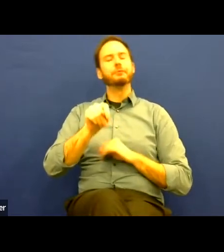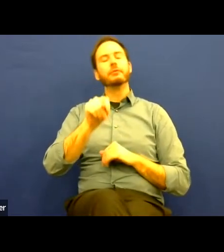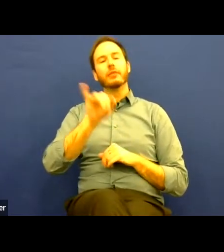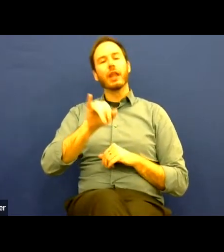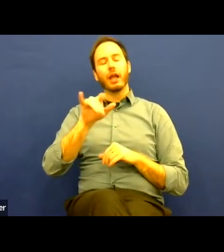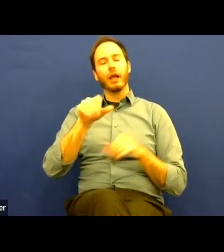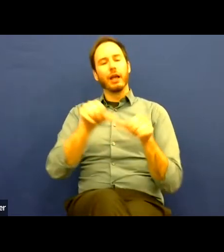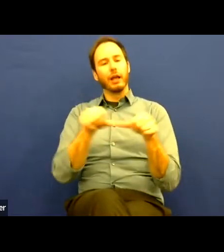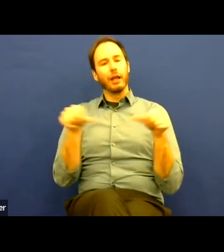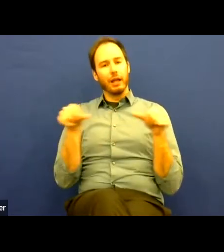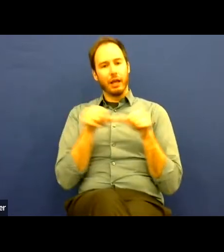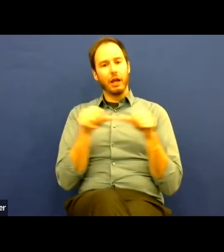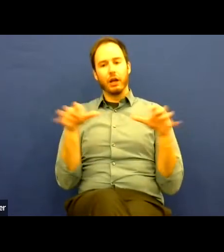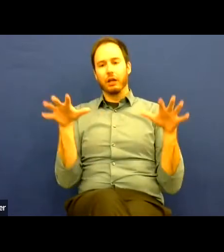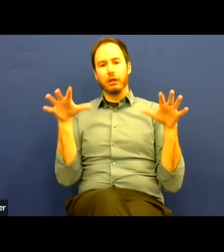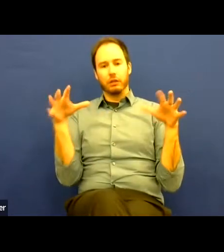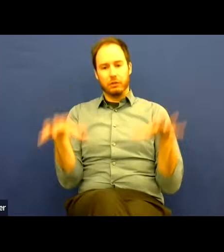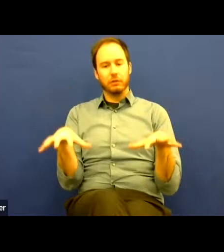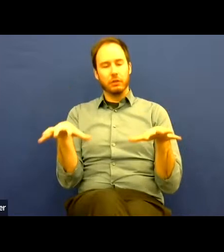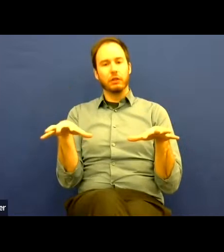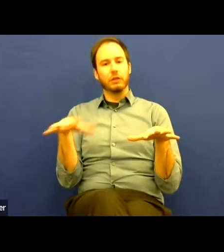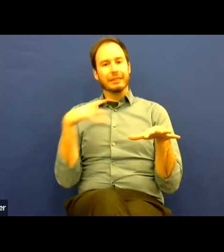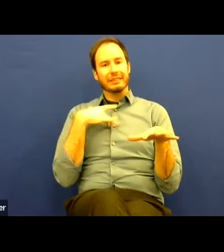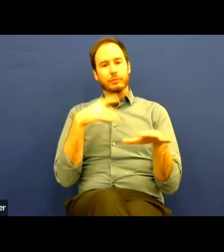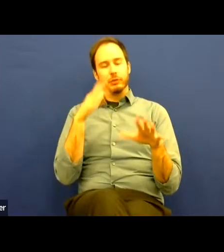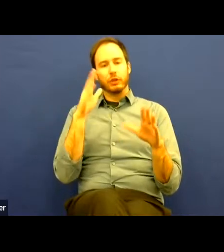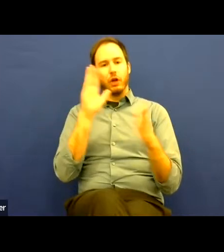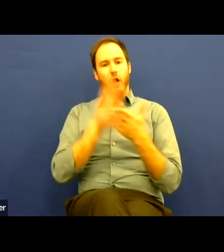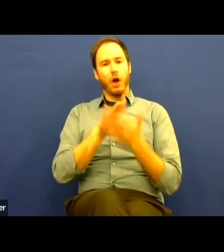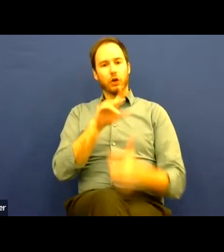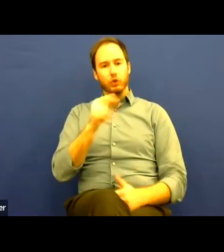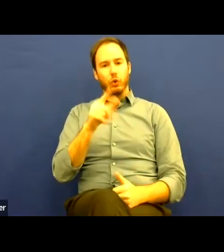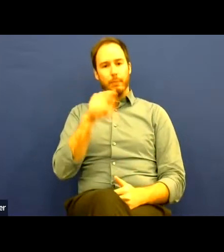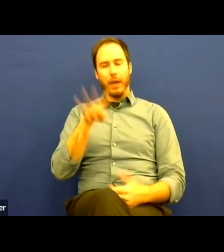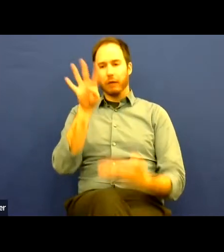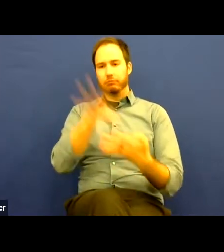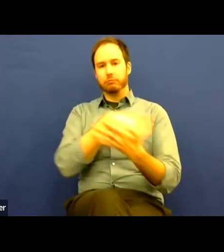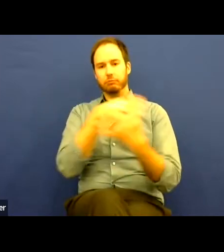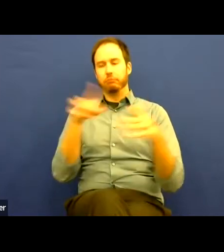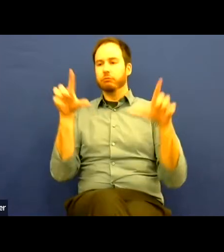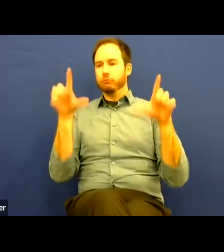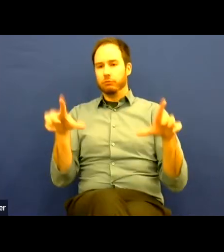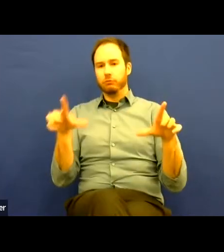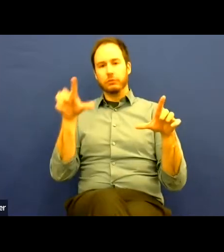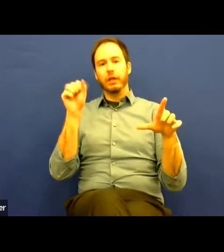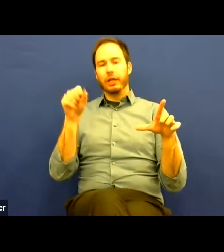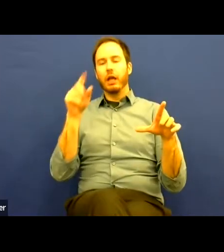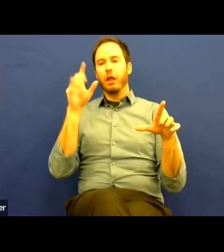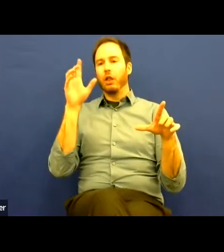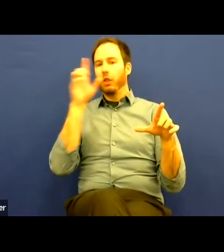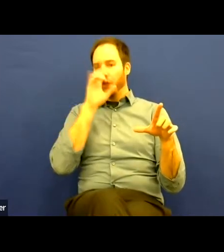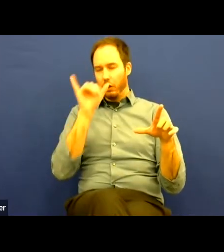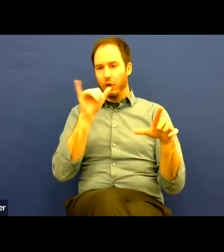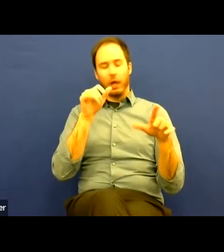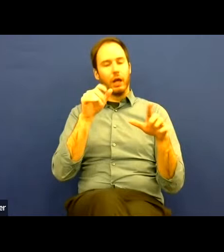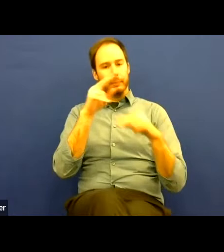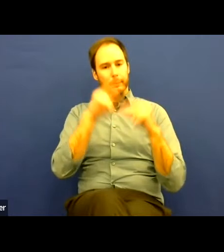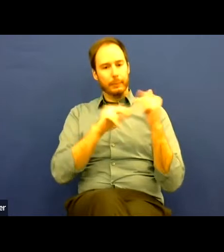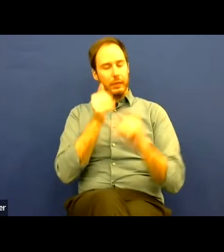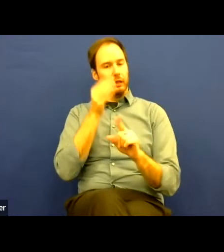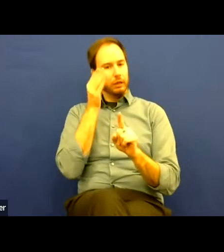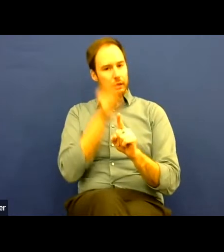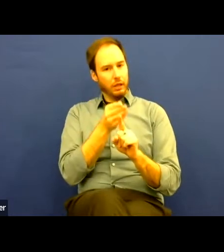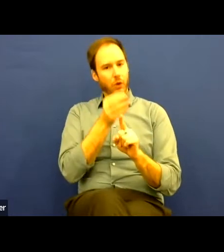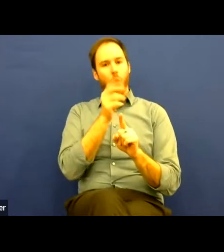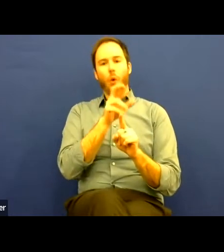sit over the regular zoning map. So somebody can either build to the underlying zoning district